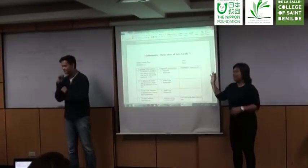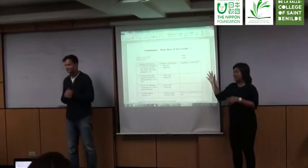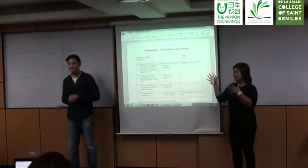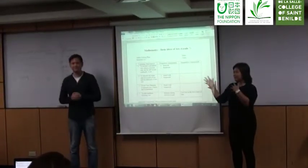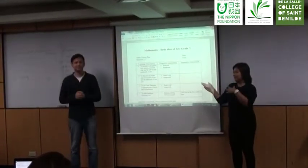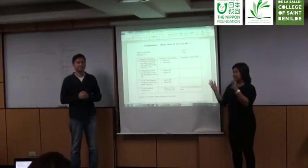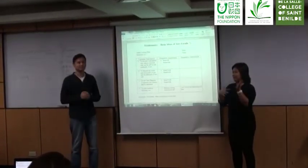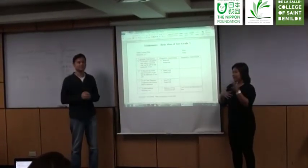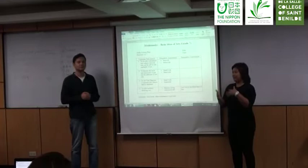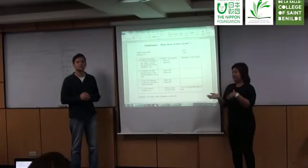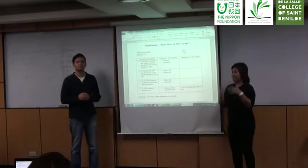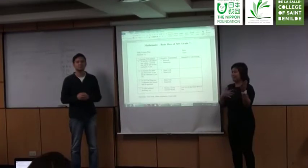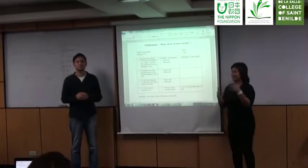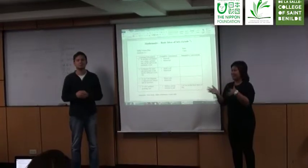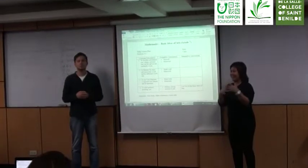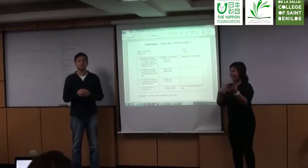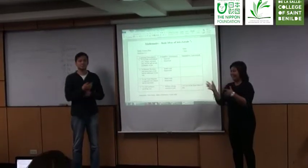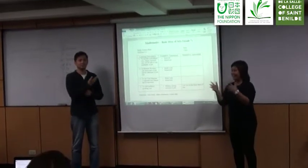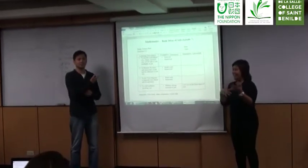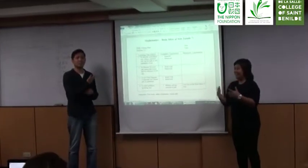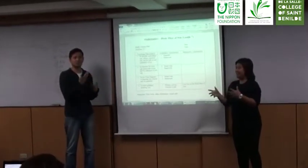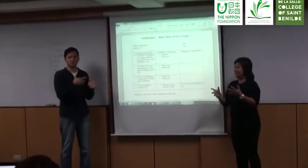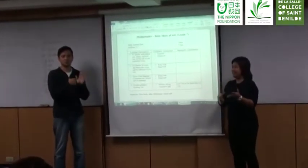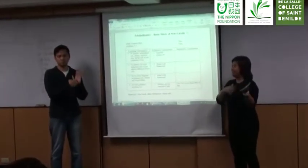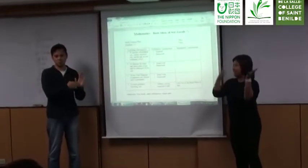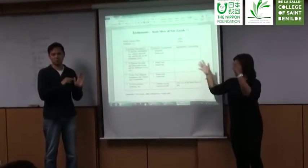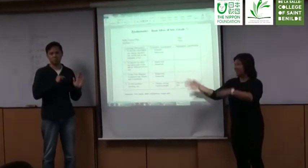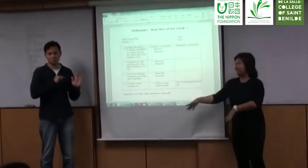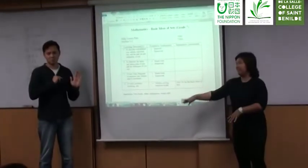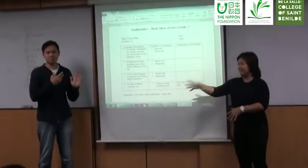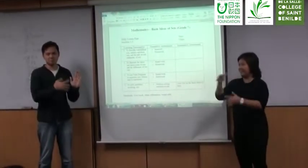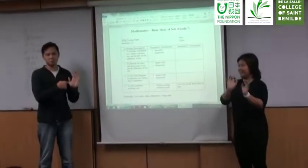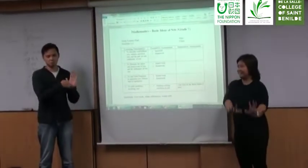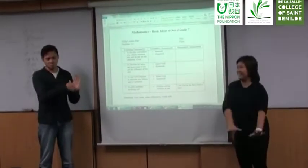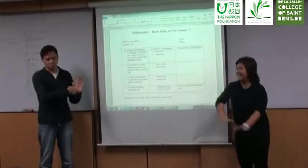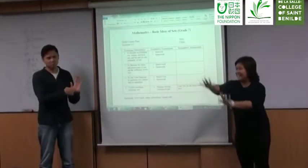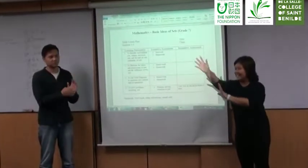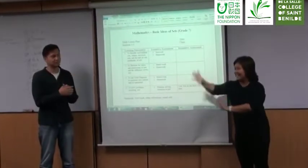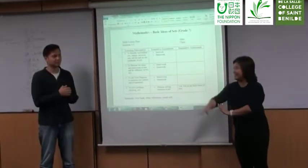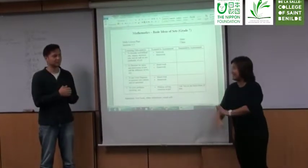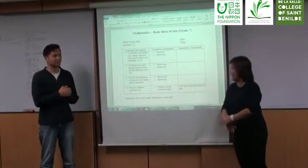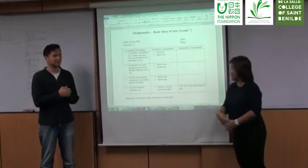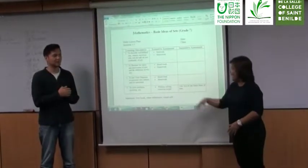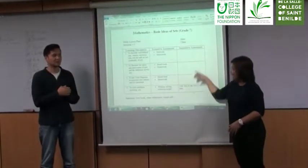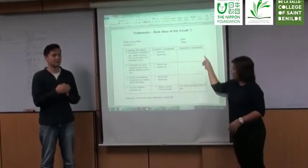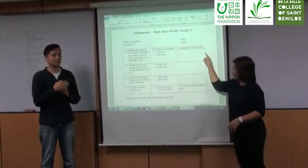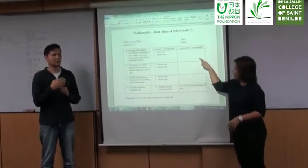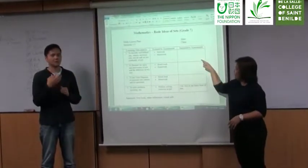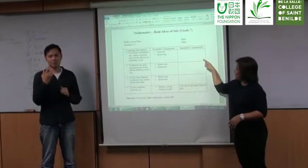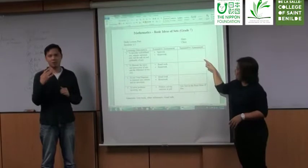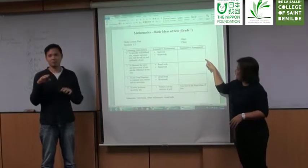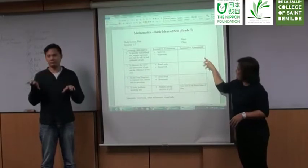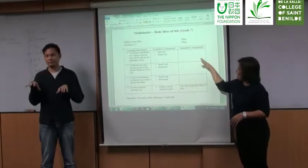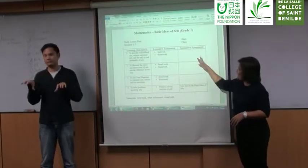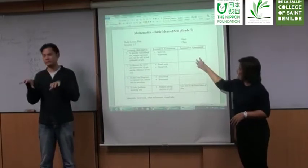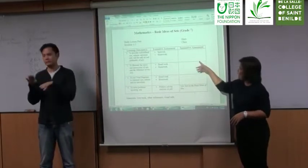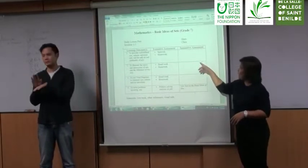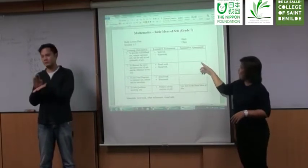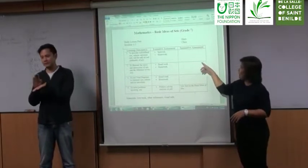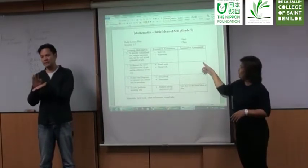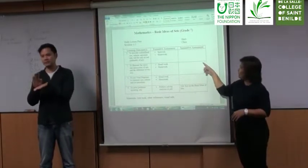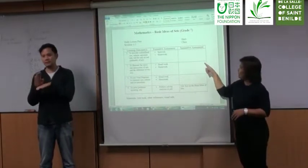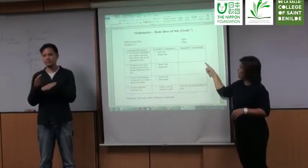This one I already showed it to from the start because I'm doing a lot of things other than this outside. So This